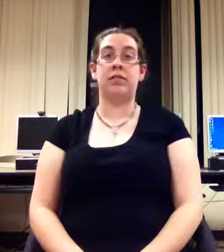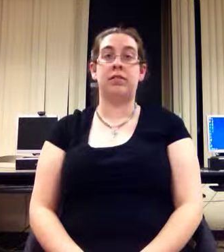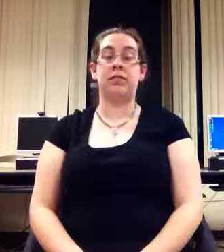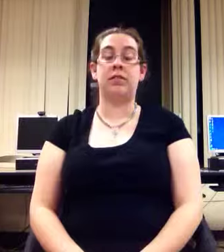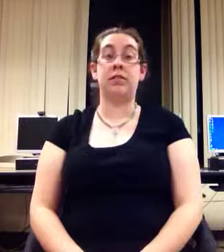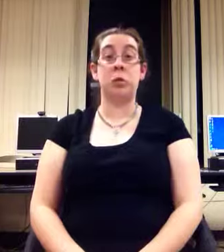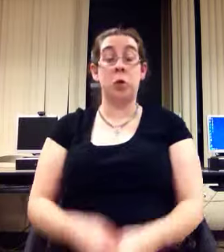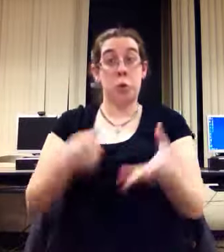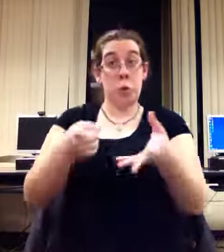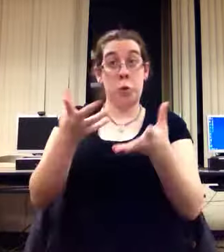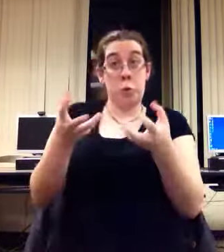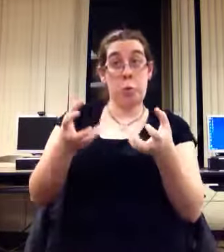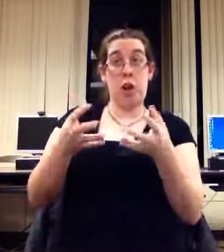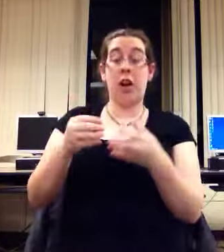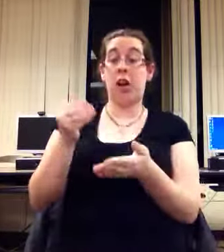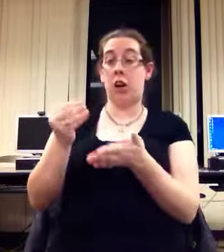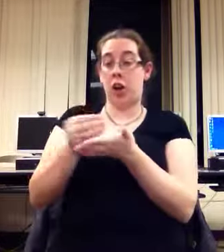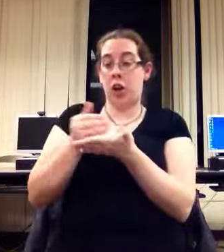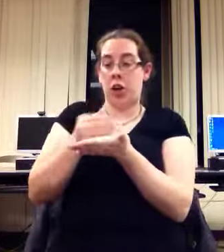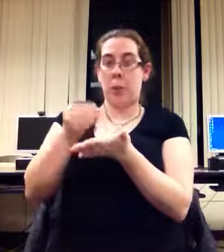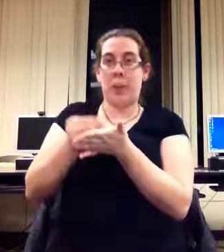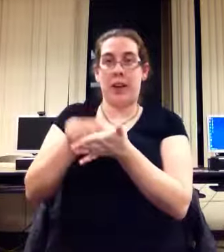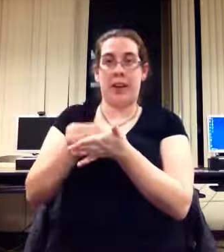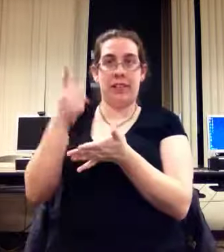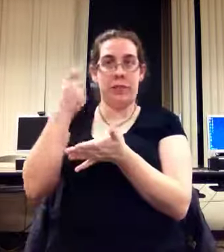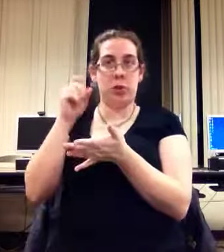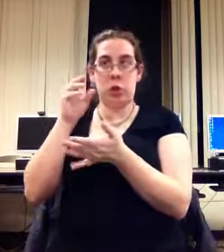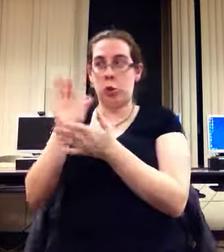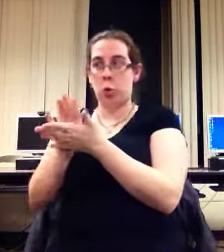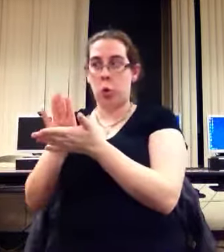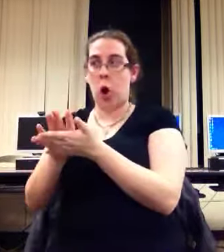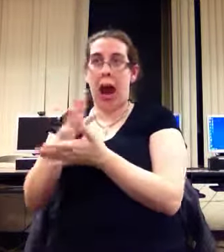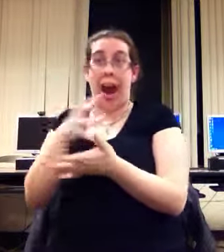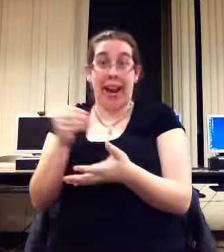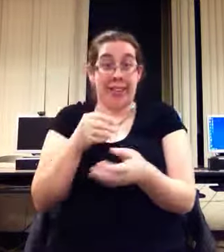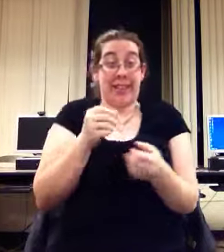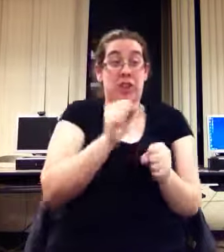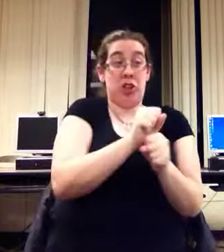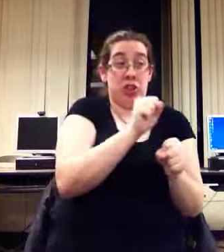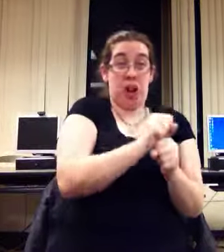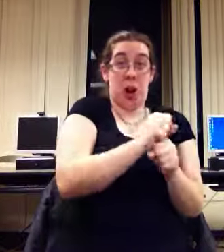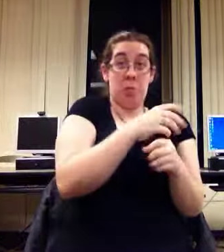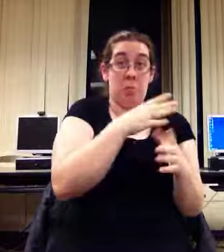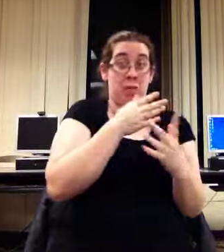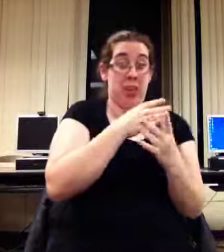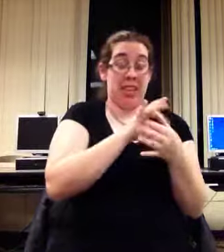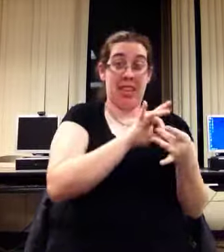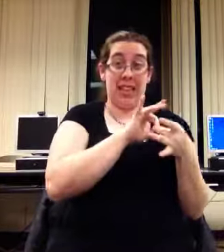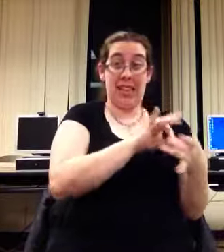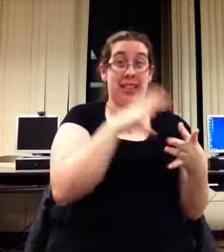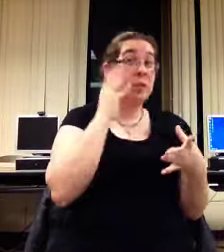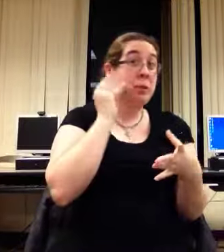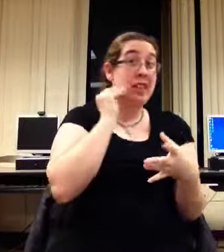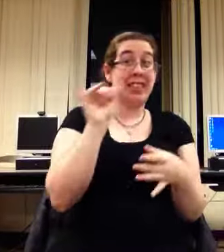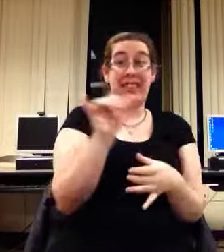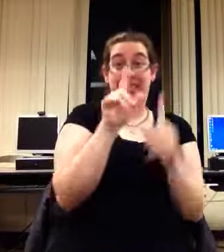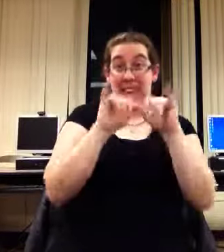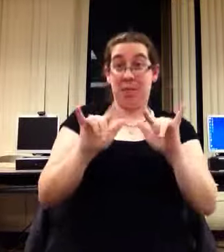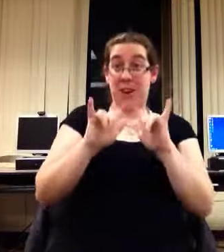Would you like to earn money for school and get job-related experience at the same time? Sounds great, doesn't it? Being